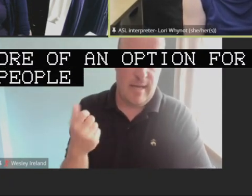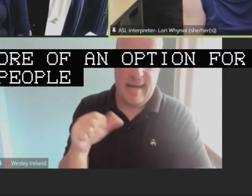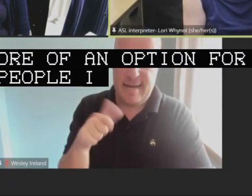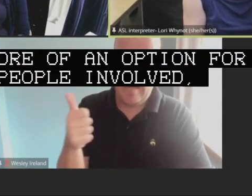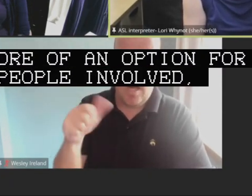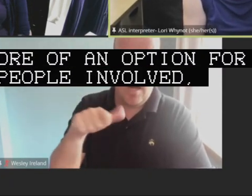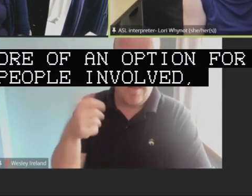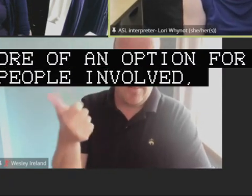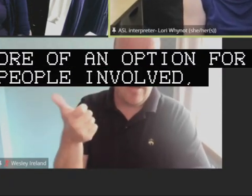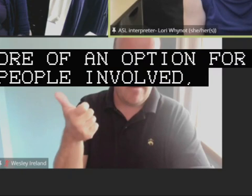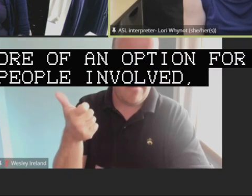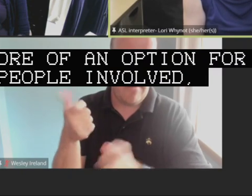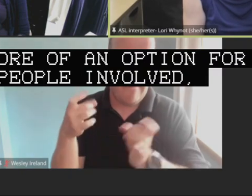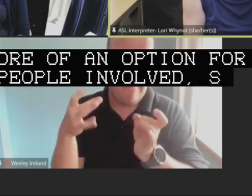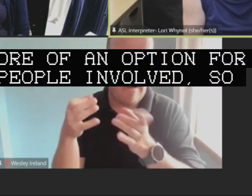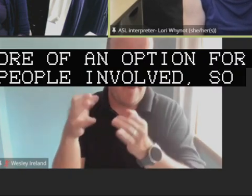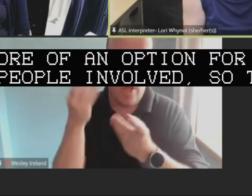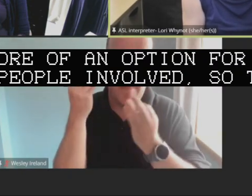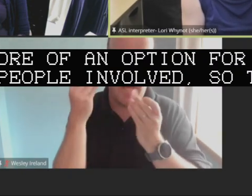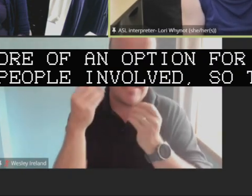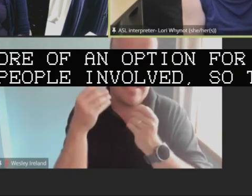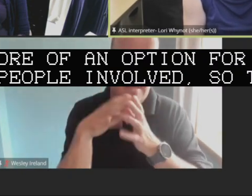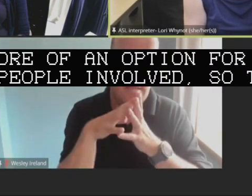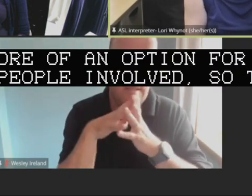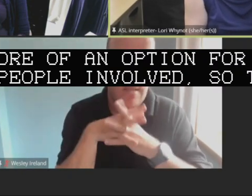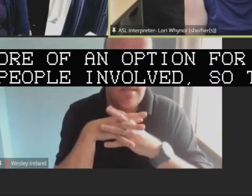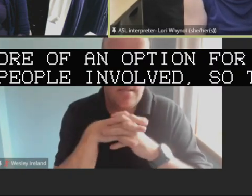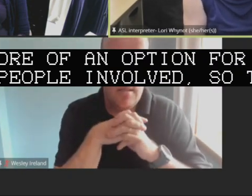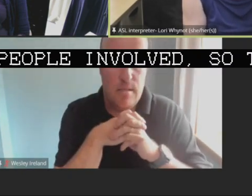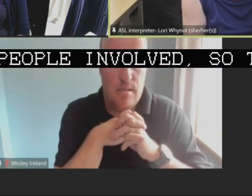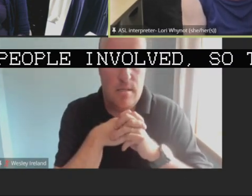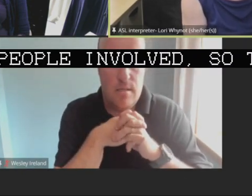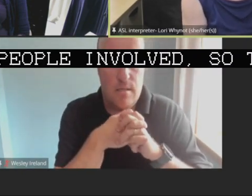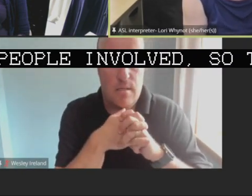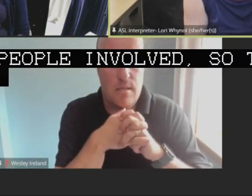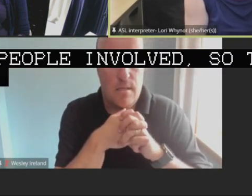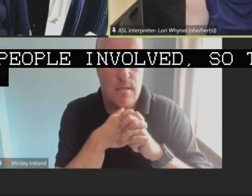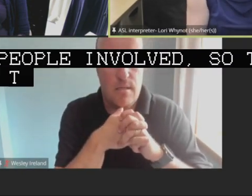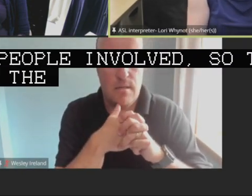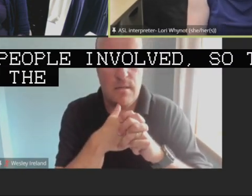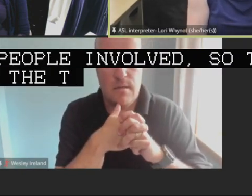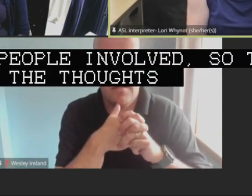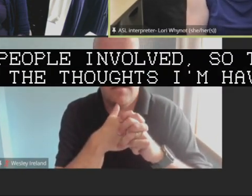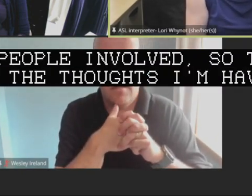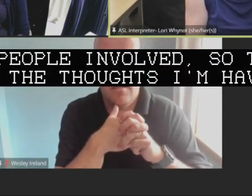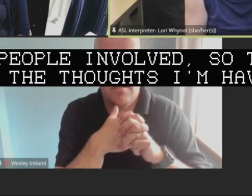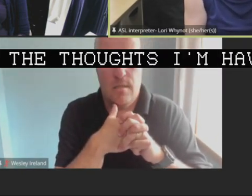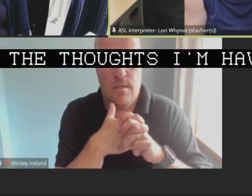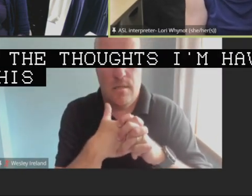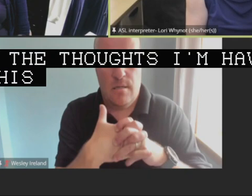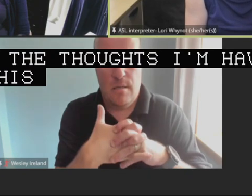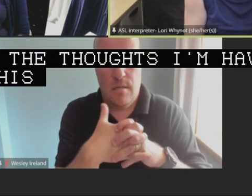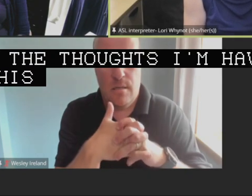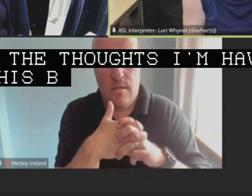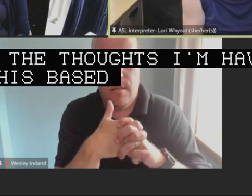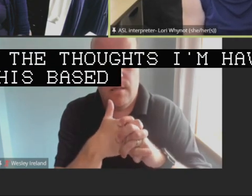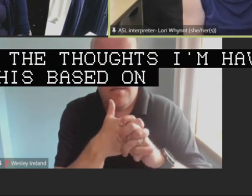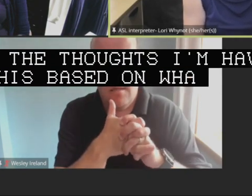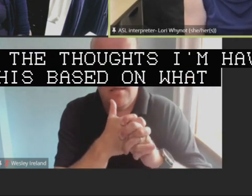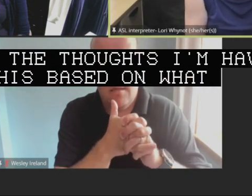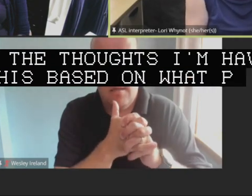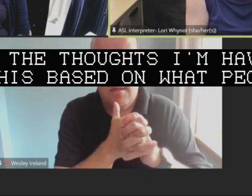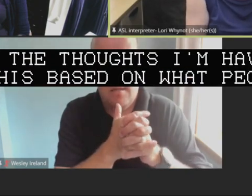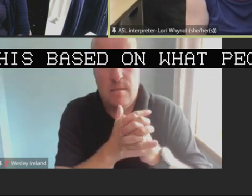this is just sort of the thinking that I'm having about this based on what people have shared with me who are wheelchair users, but I would like to know other people's